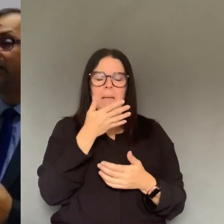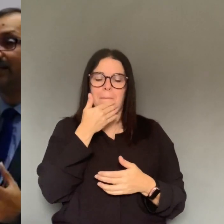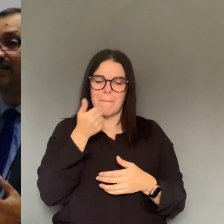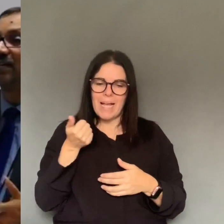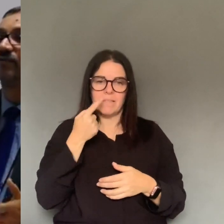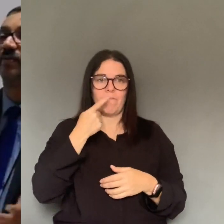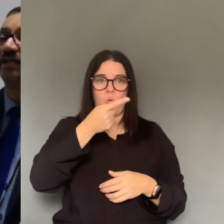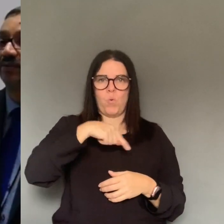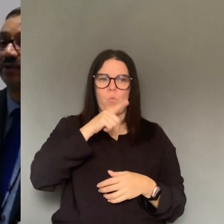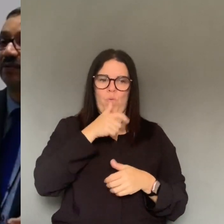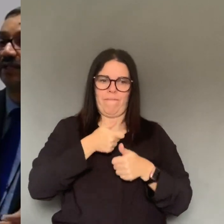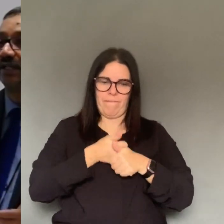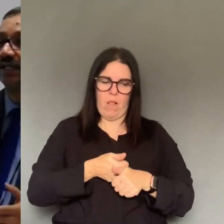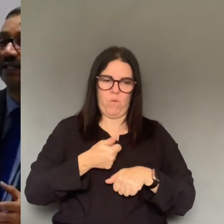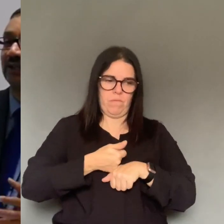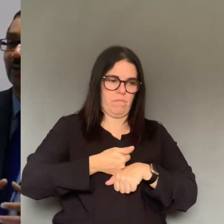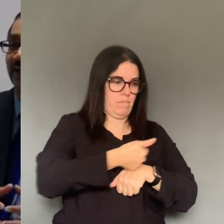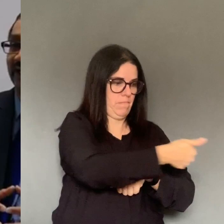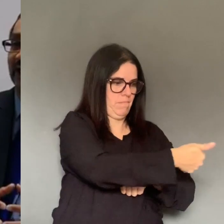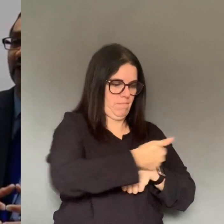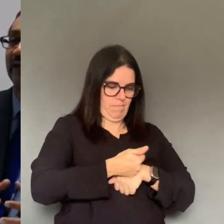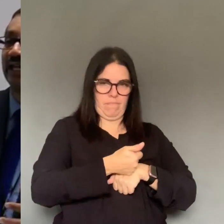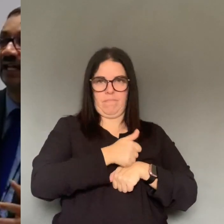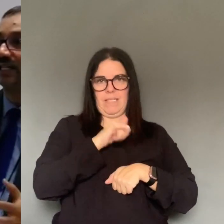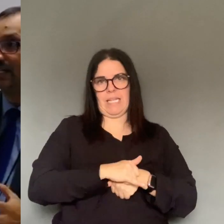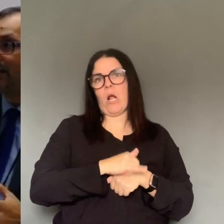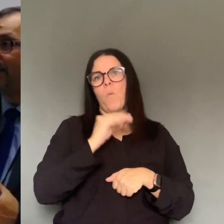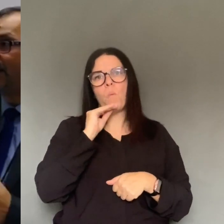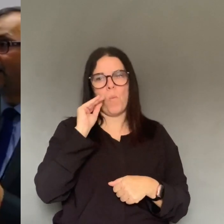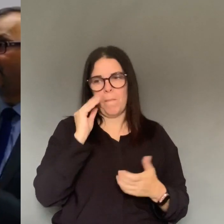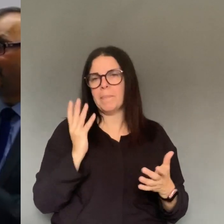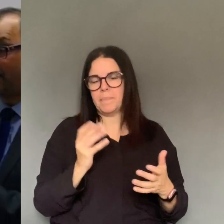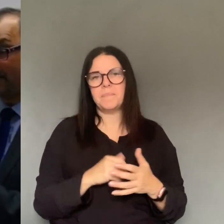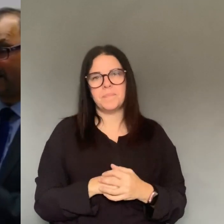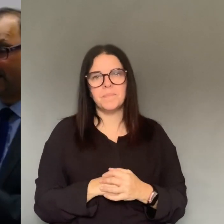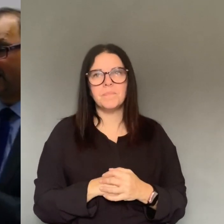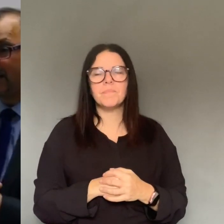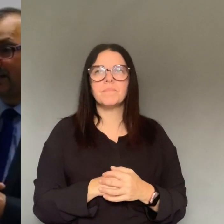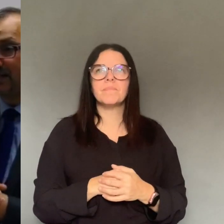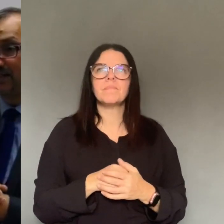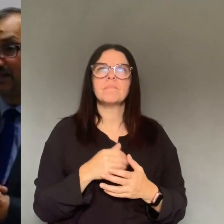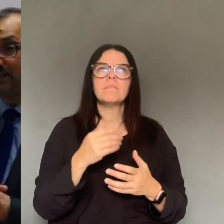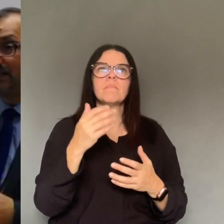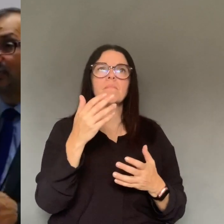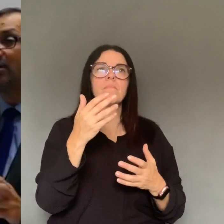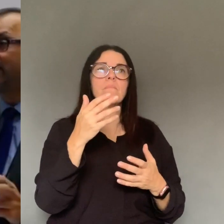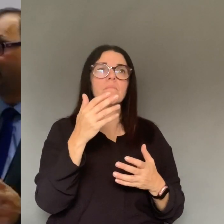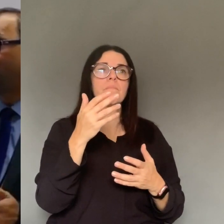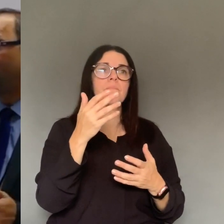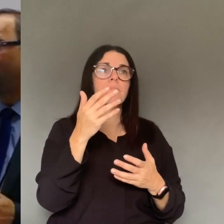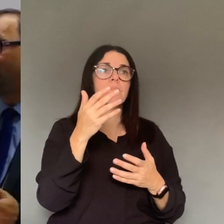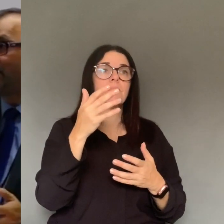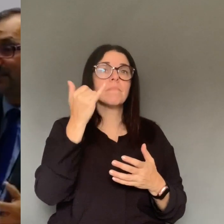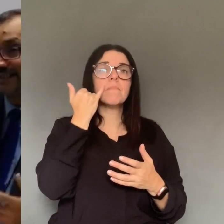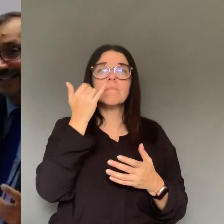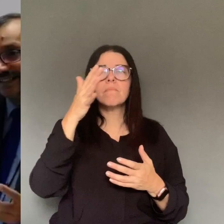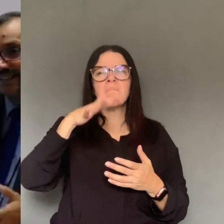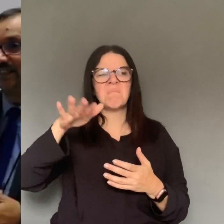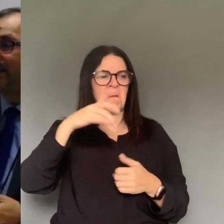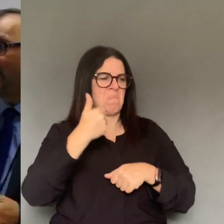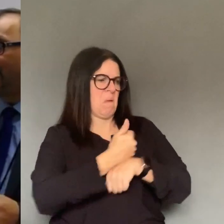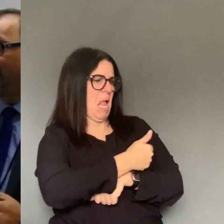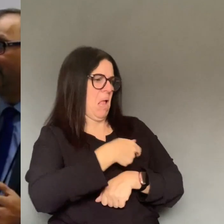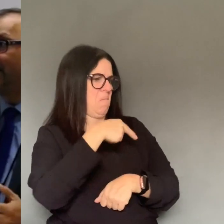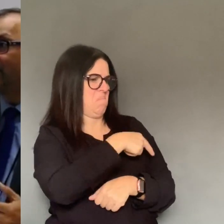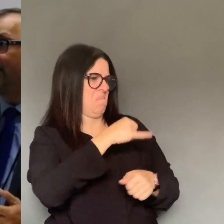carefully. But for people who are looking them that they are the cause of the problem, well, they